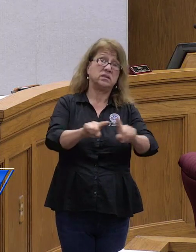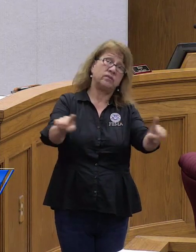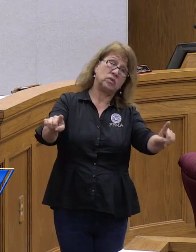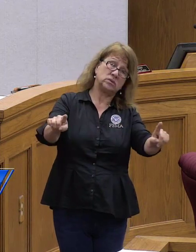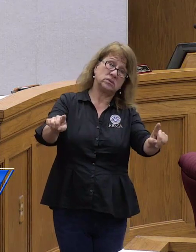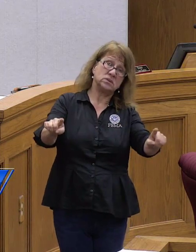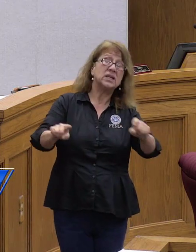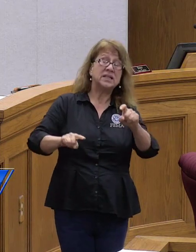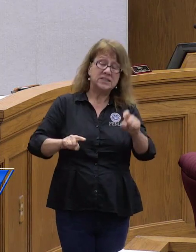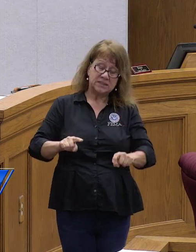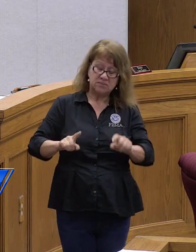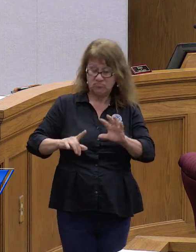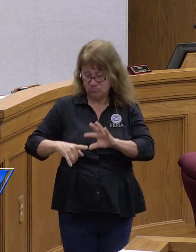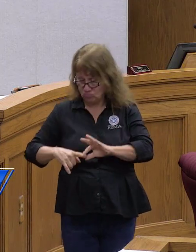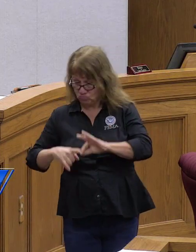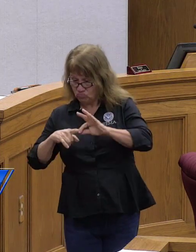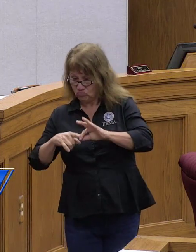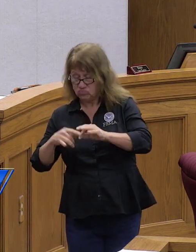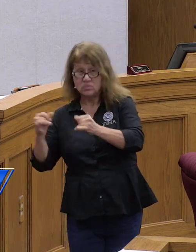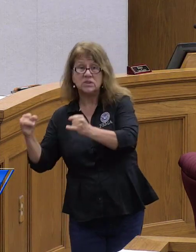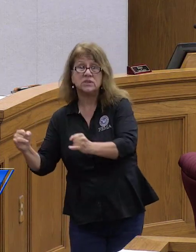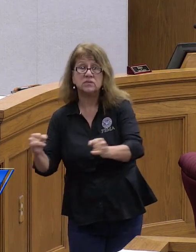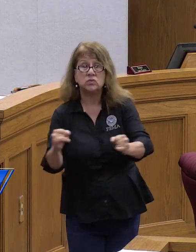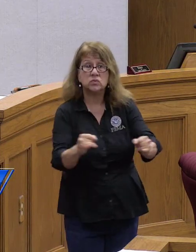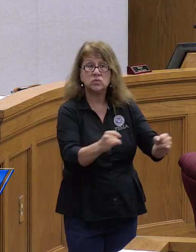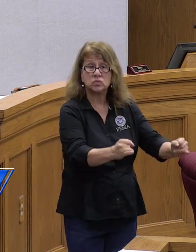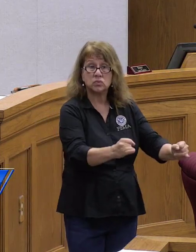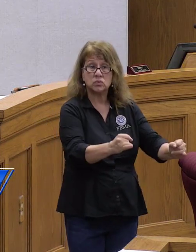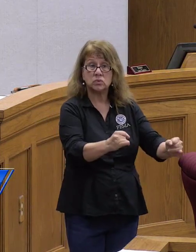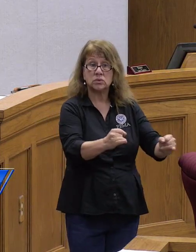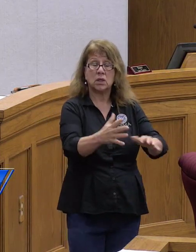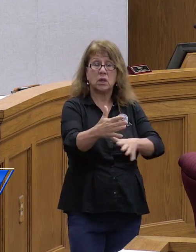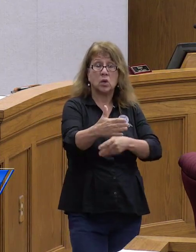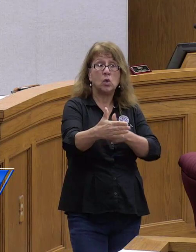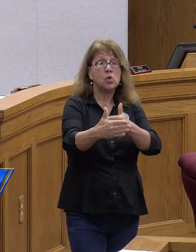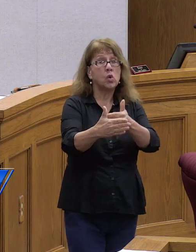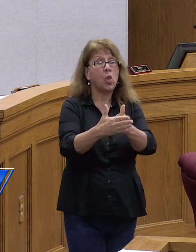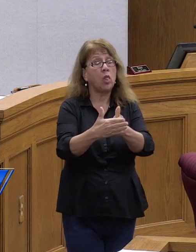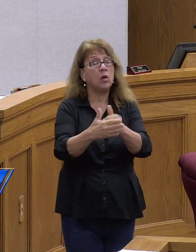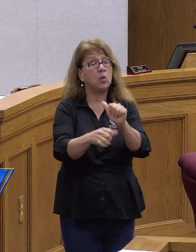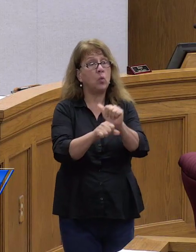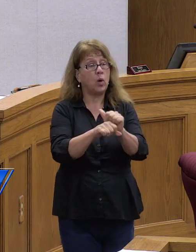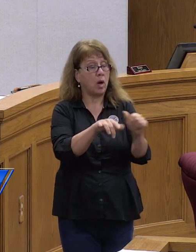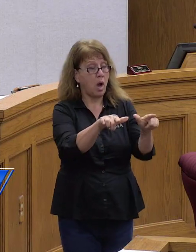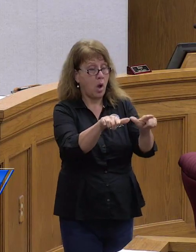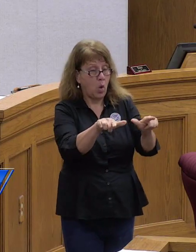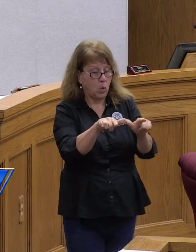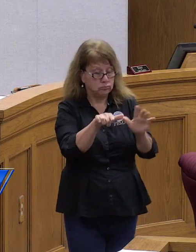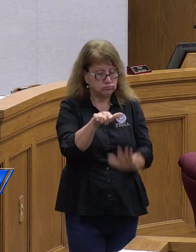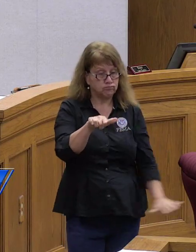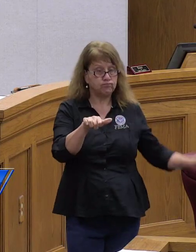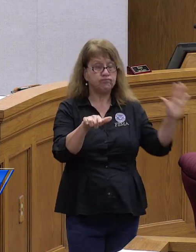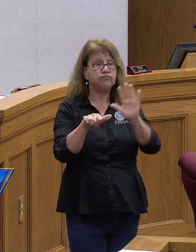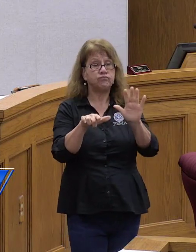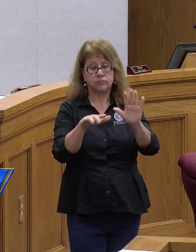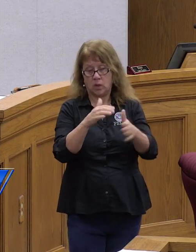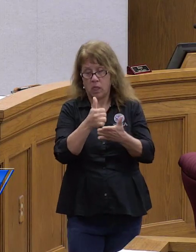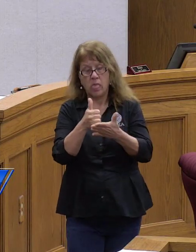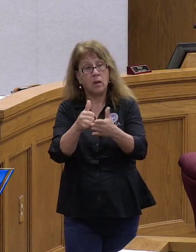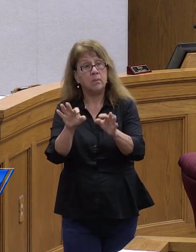are certainly different and unique. But again, it's working closely with our local partners that we're able to coordinate and get the assistance to where the families